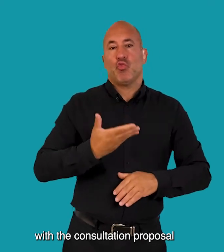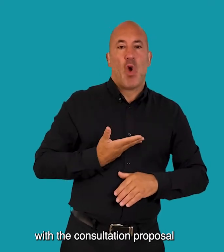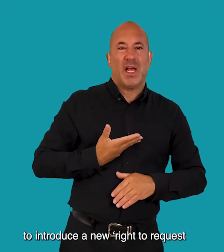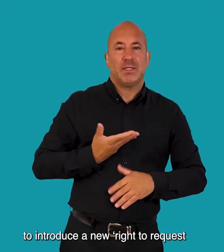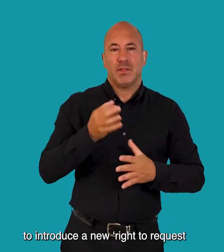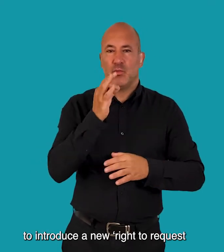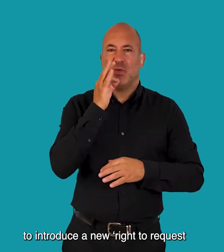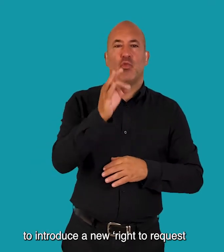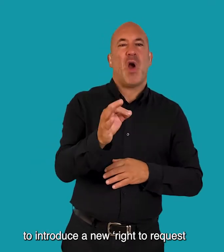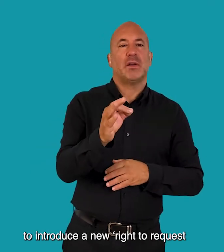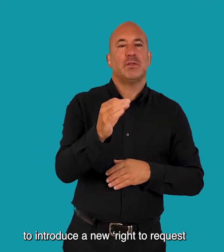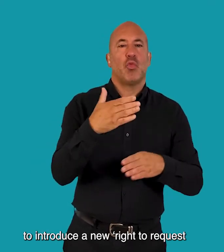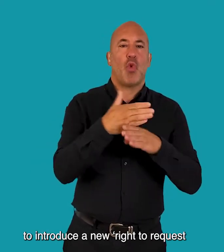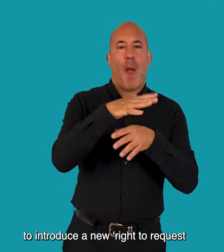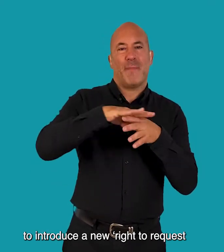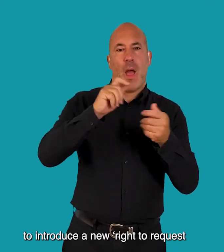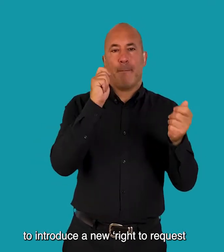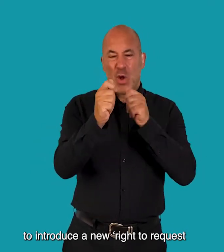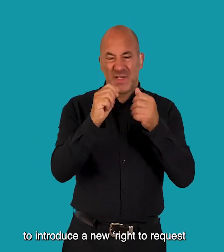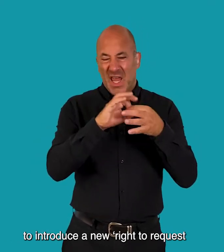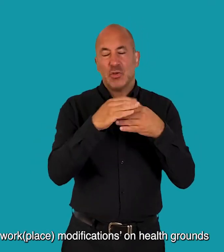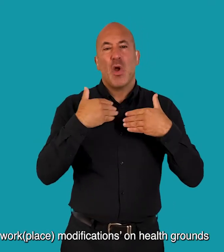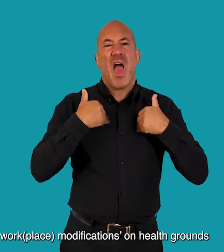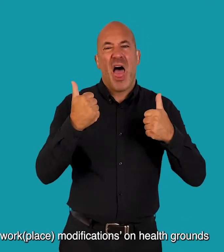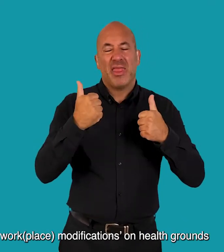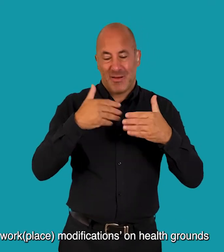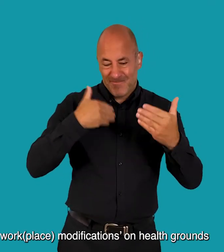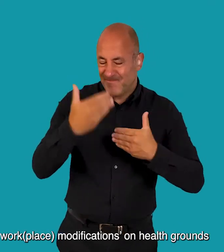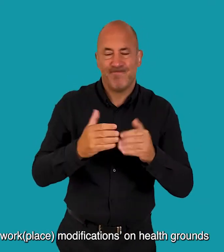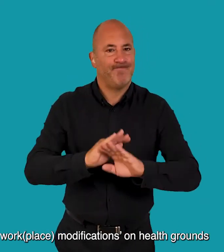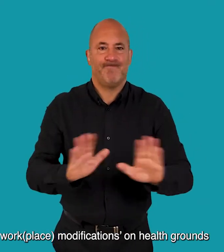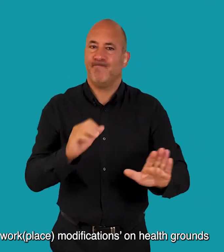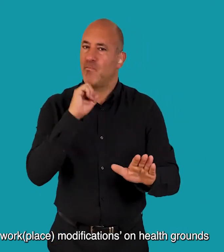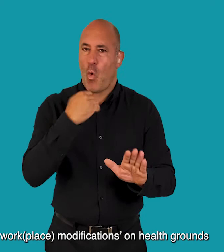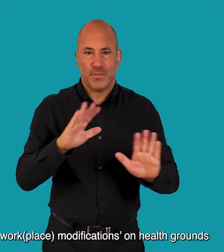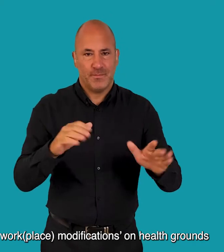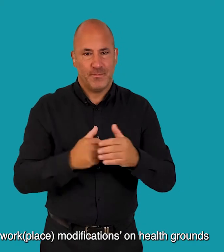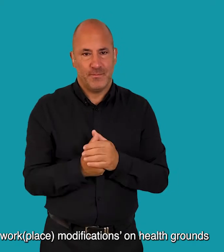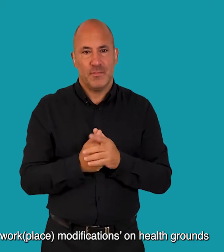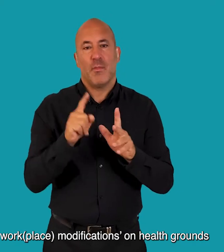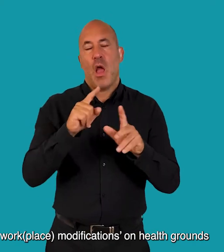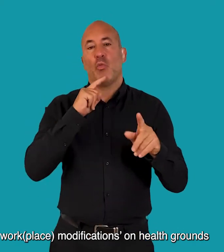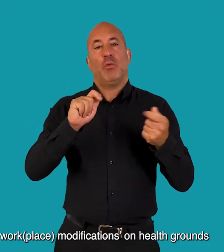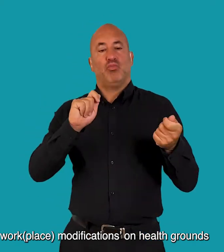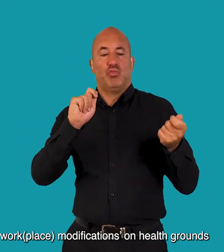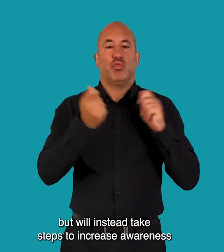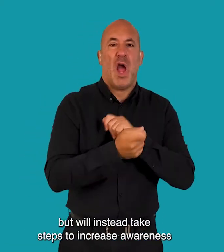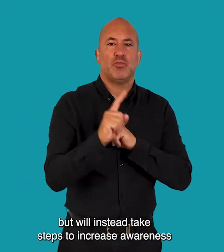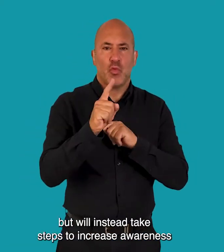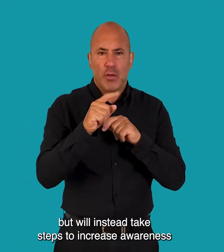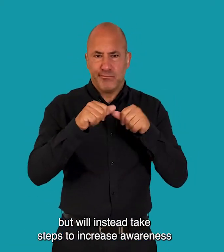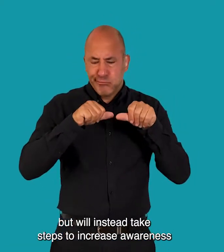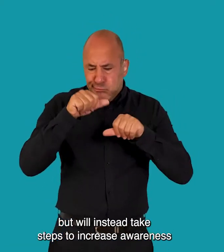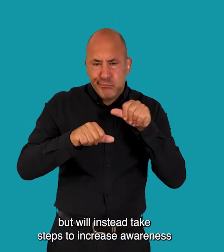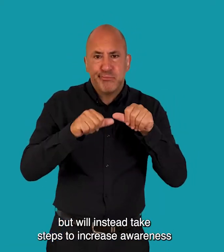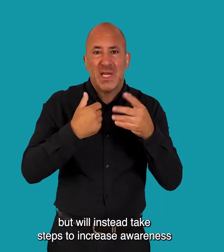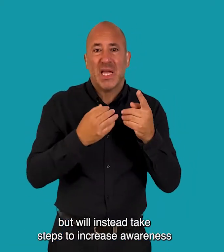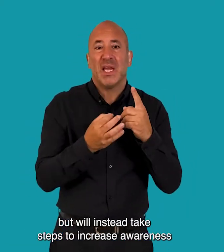to introduce a new right to request workplace modifications on health grounds, but will instead take steps to